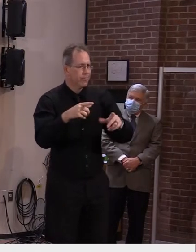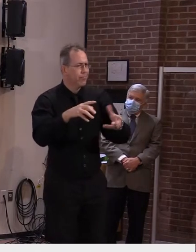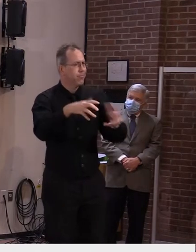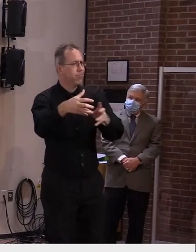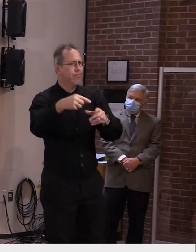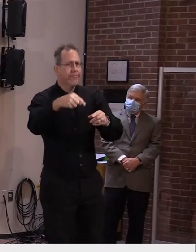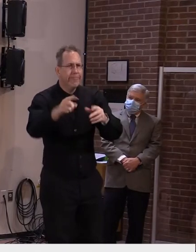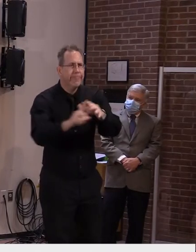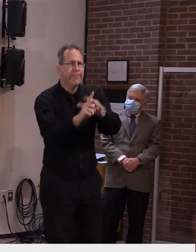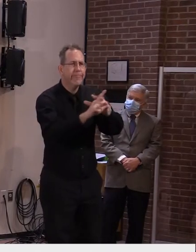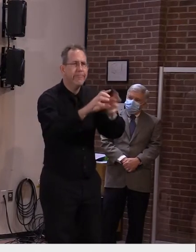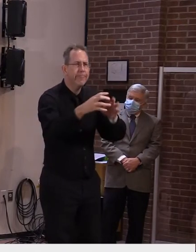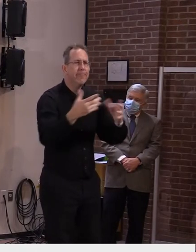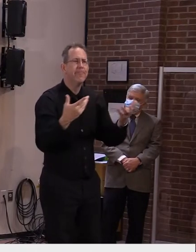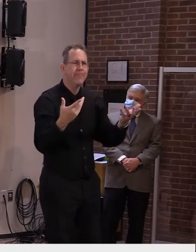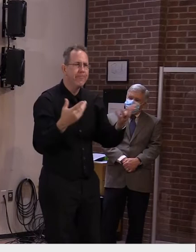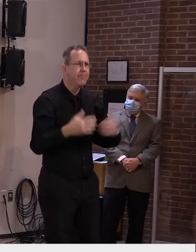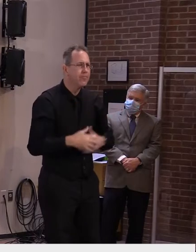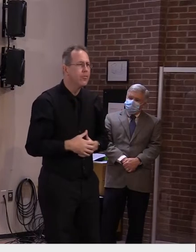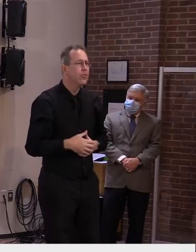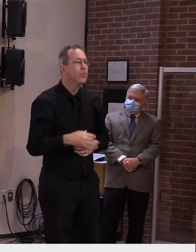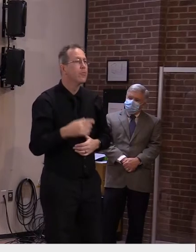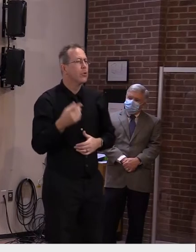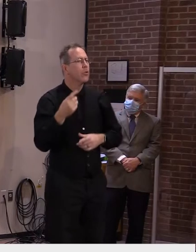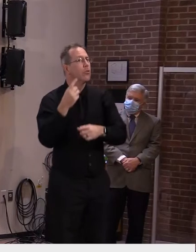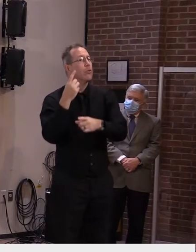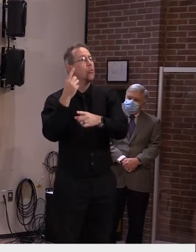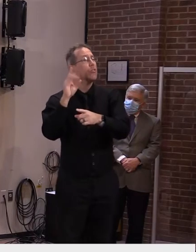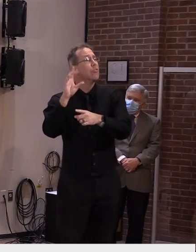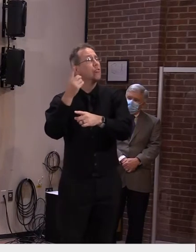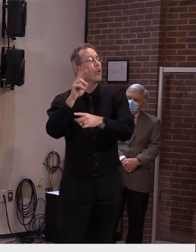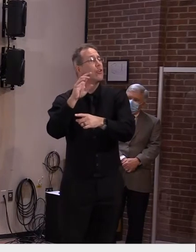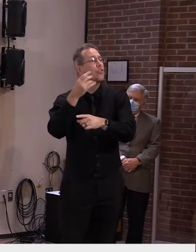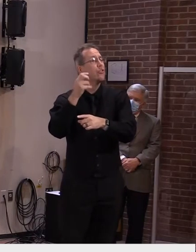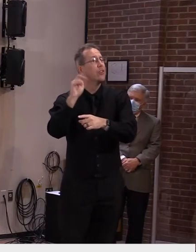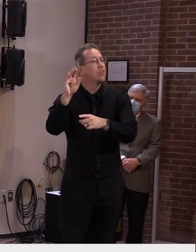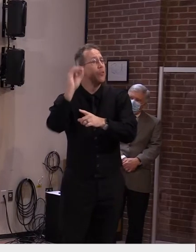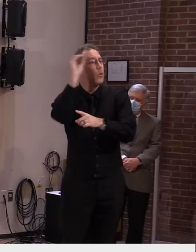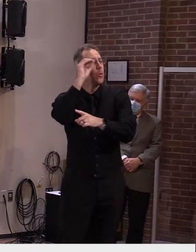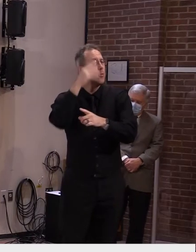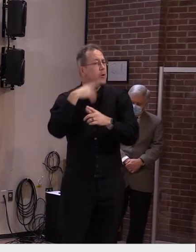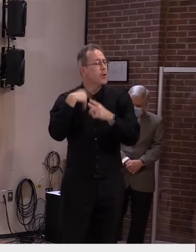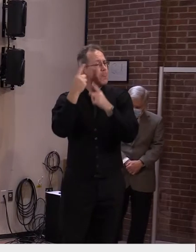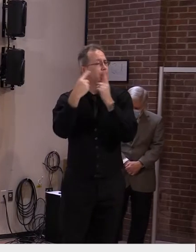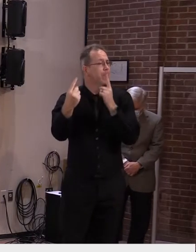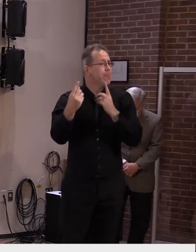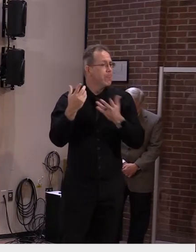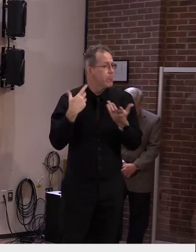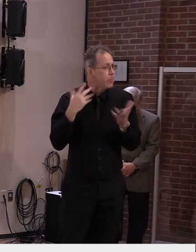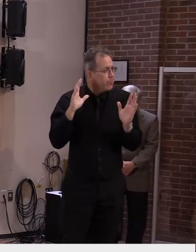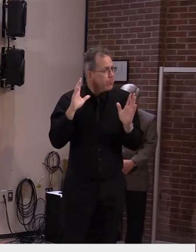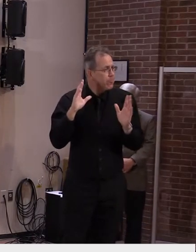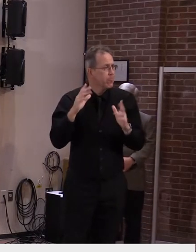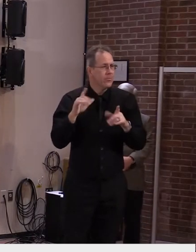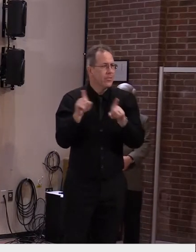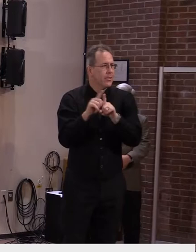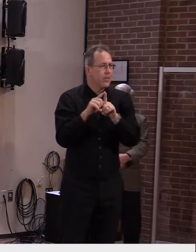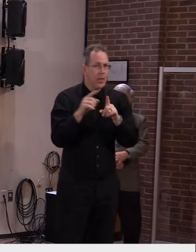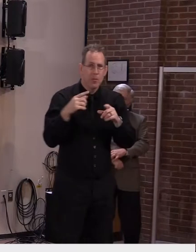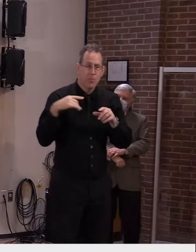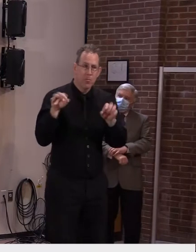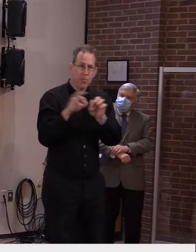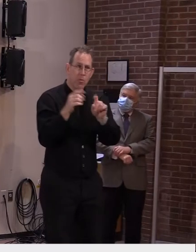have a difference of opinion on that. What we do share in a common goal, I think Dr. Chen would probably